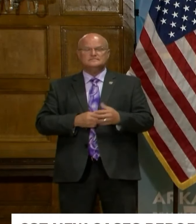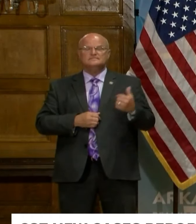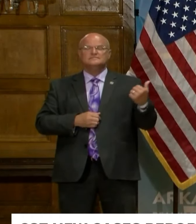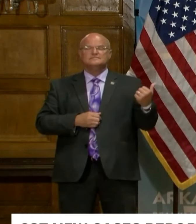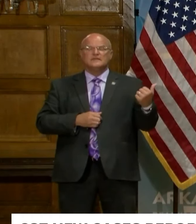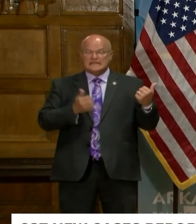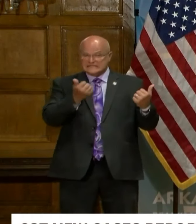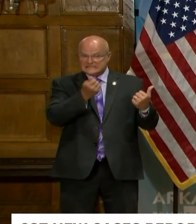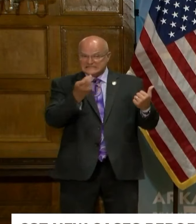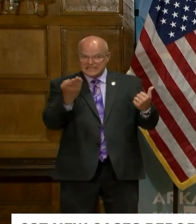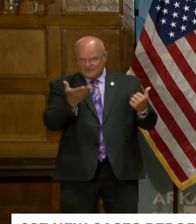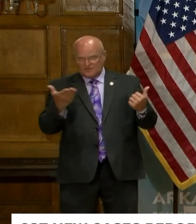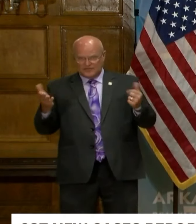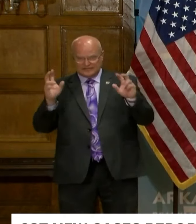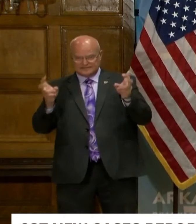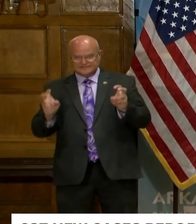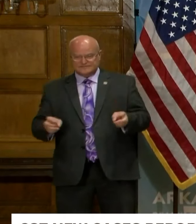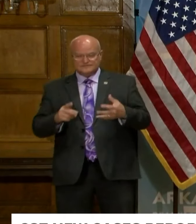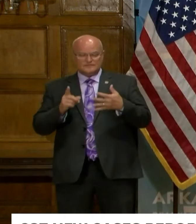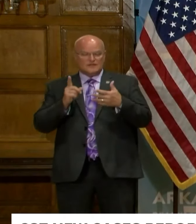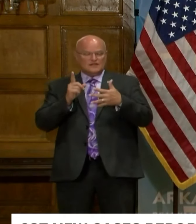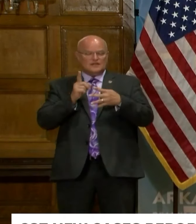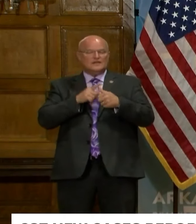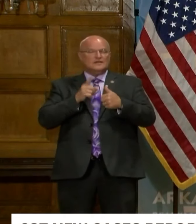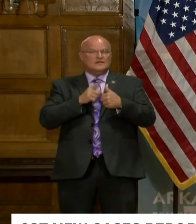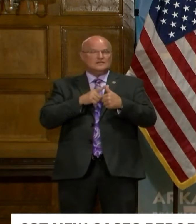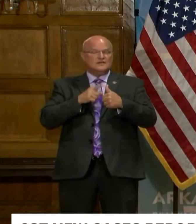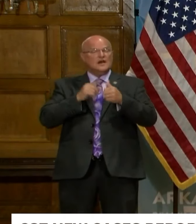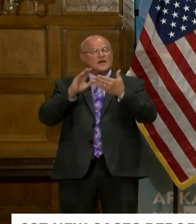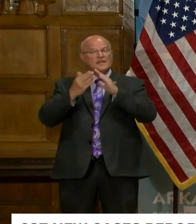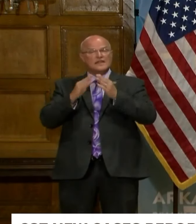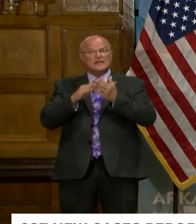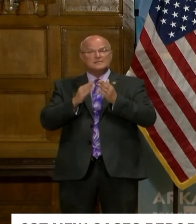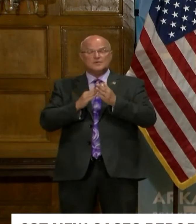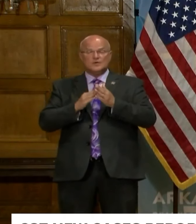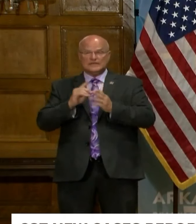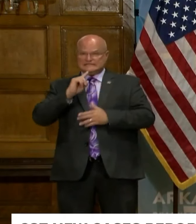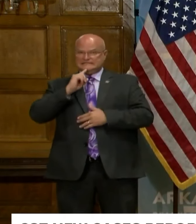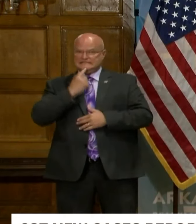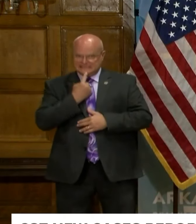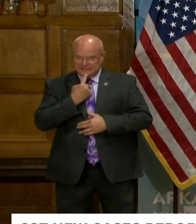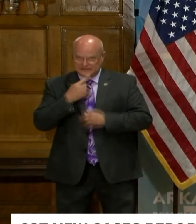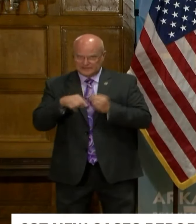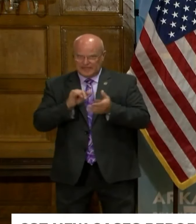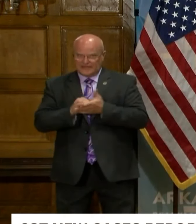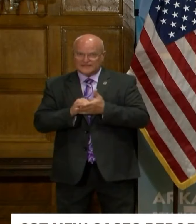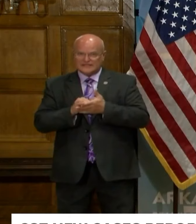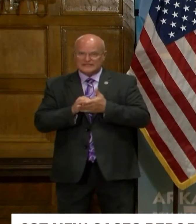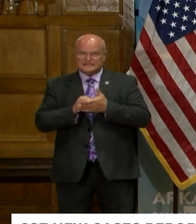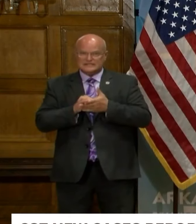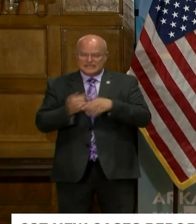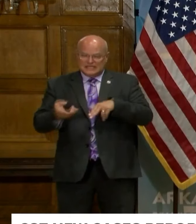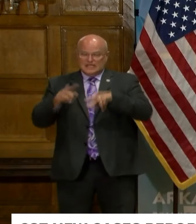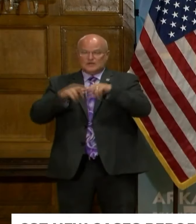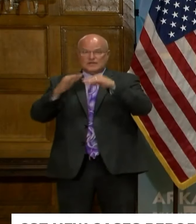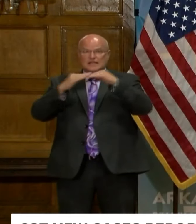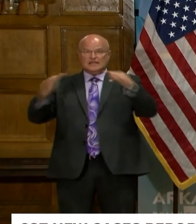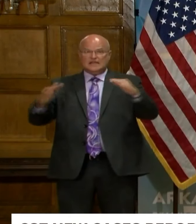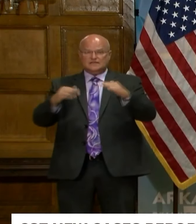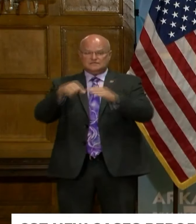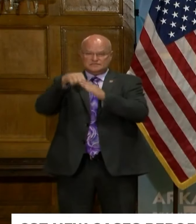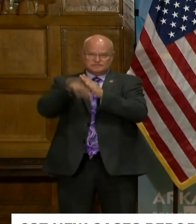A number of factors. First of all, the community took it very seriously. They increased their level